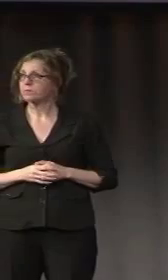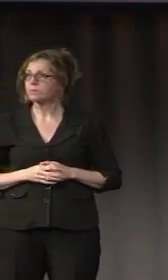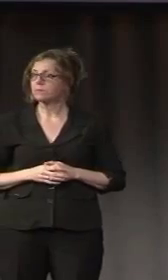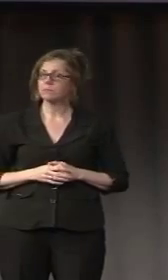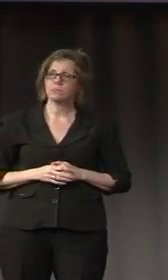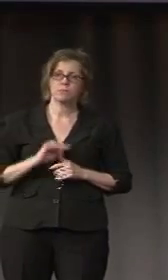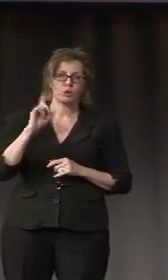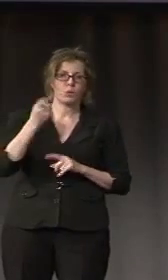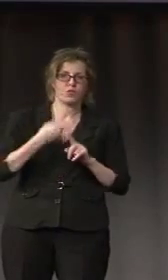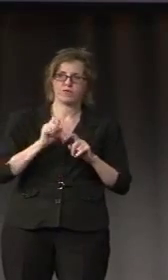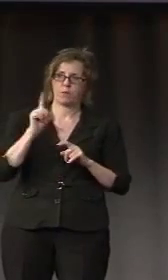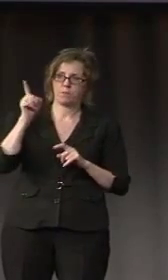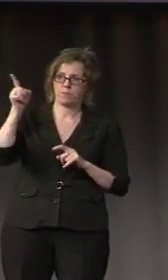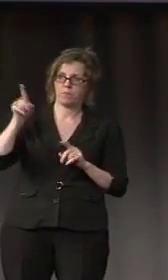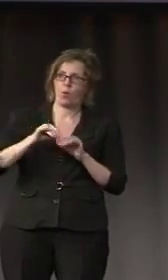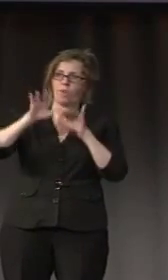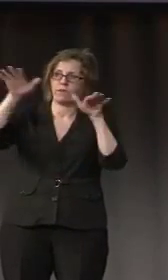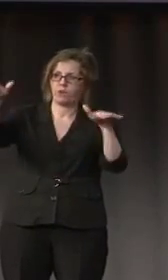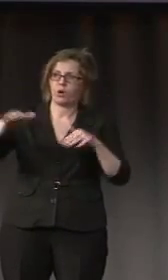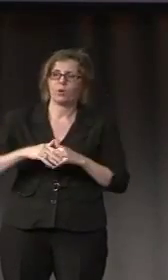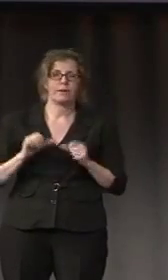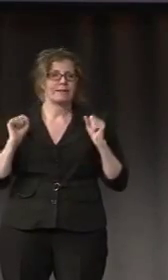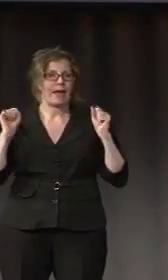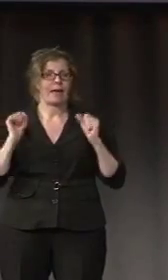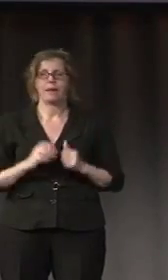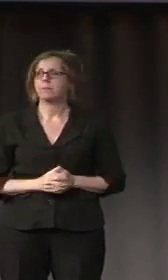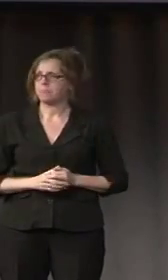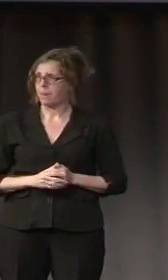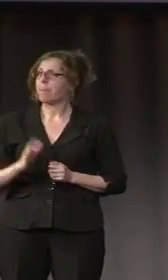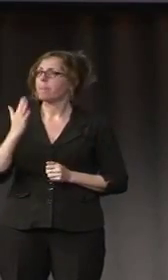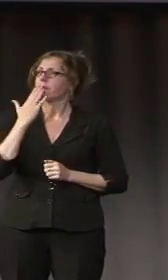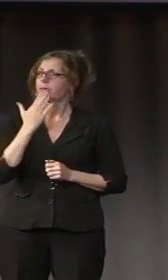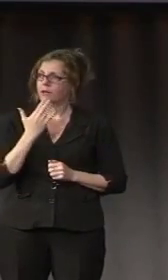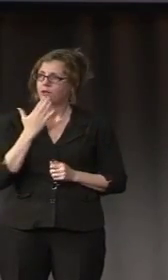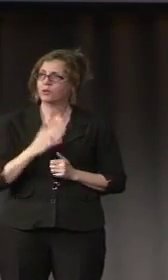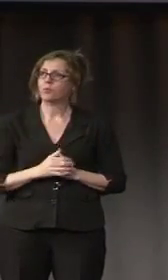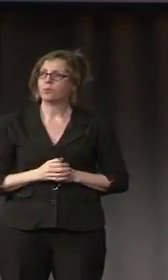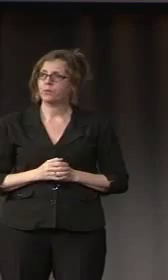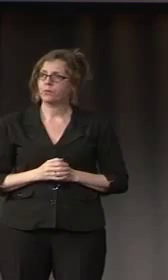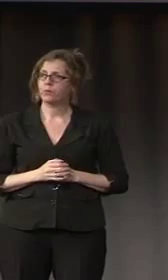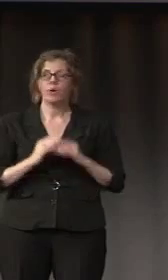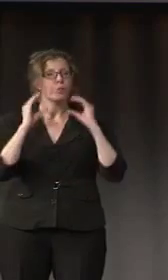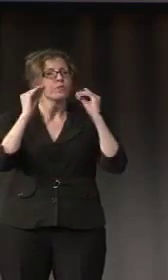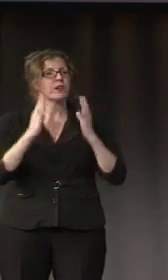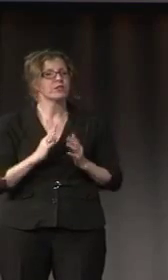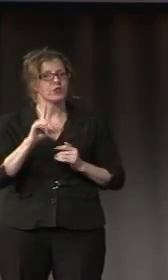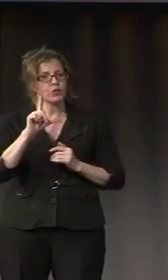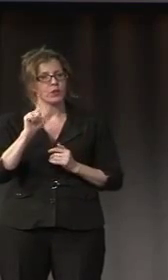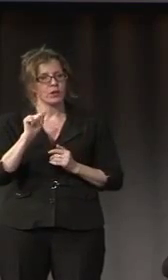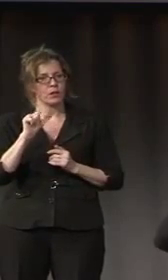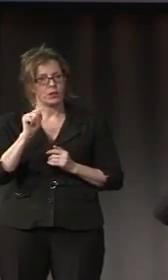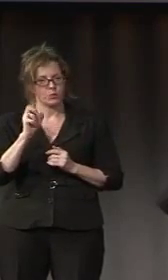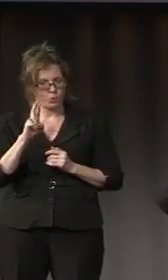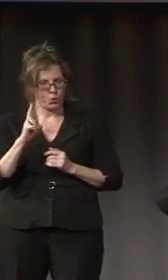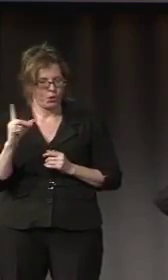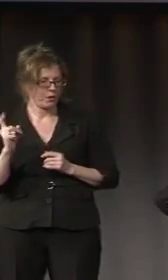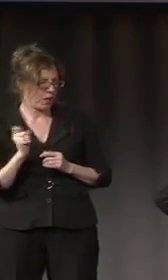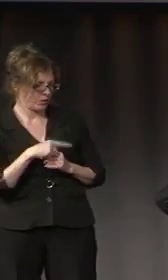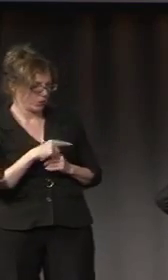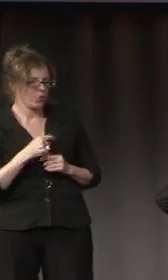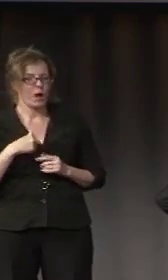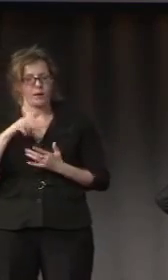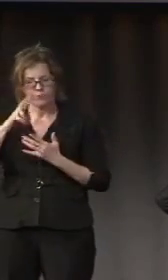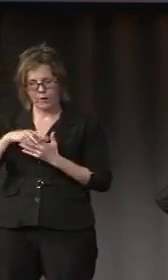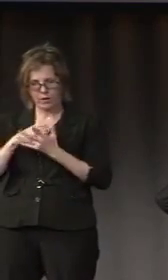Question from Overflow. Overflow, yay. Thank you very much. Professor Latour, I've read much